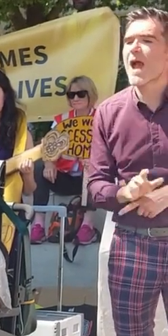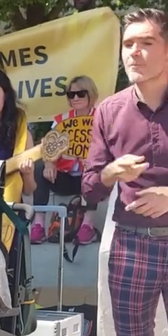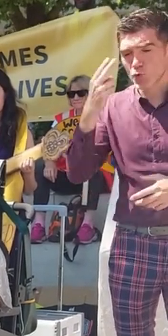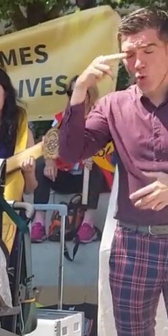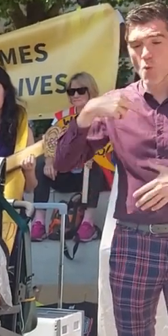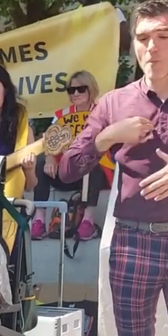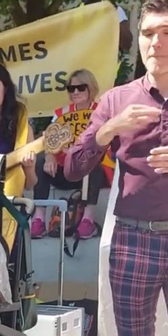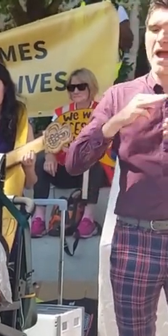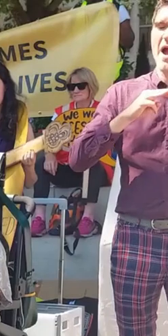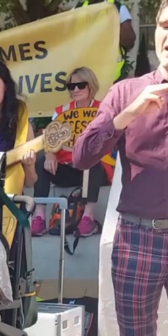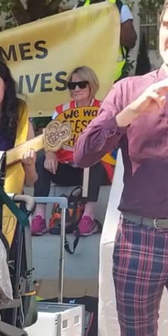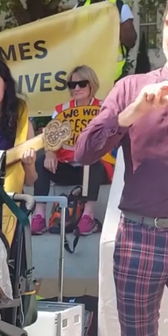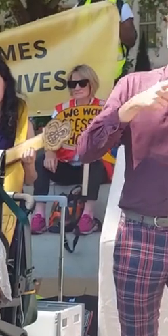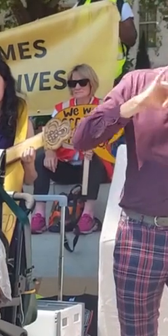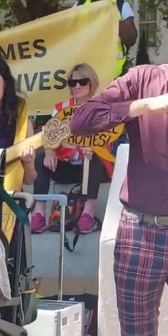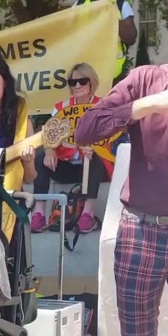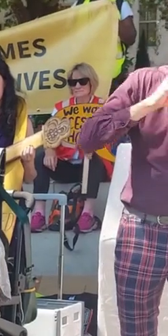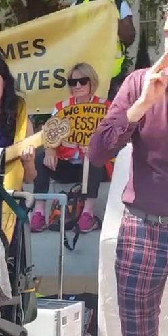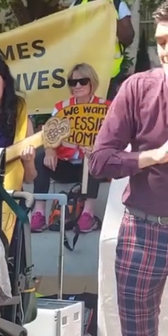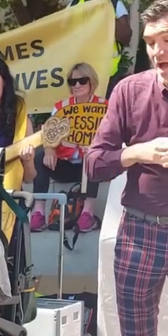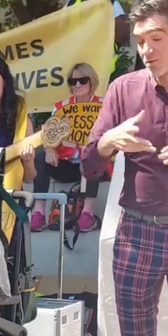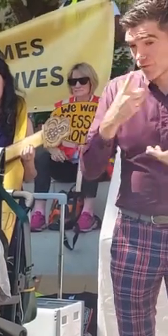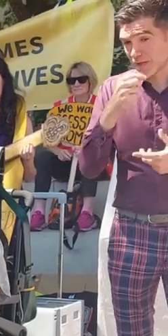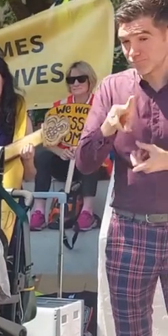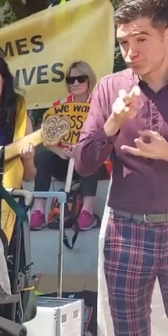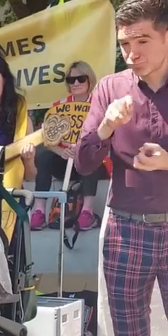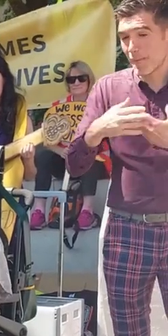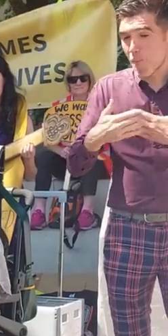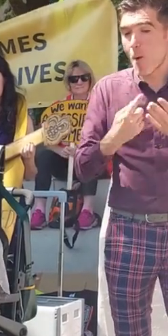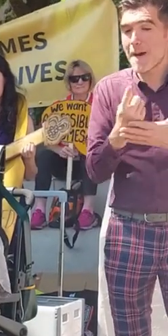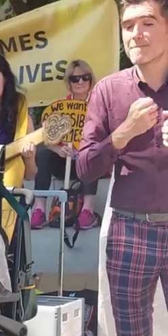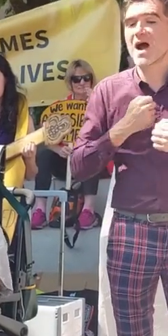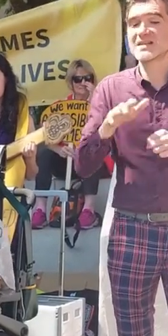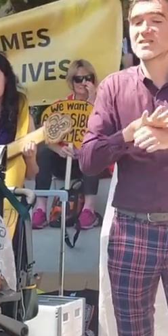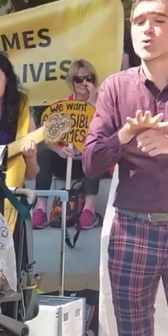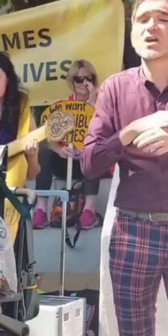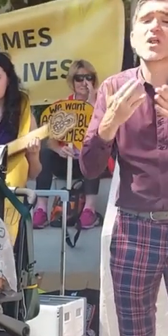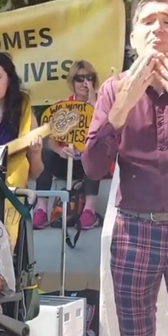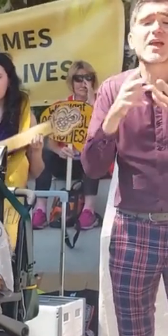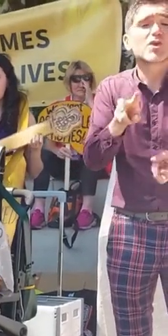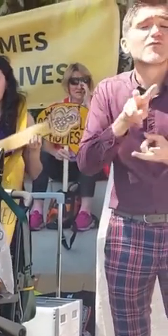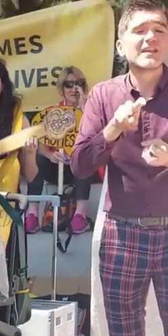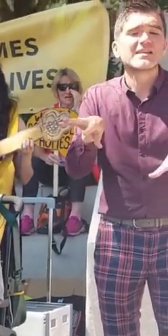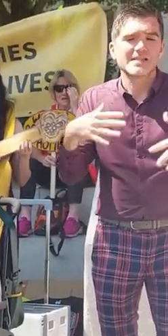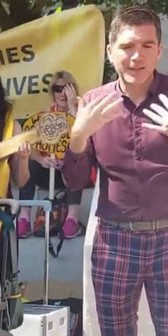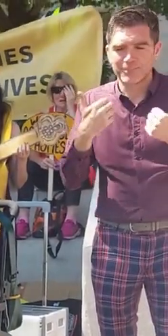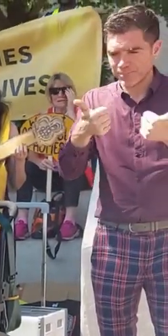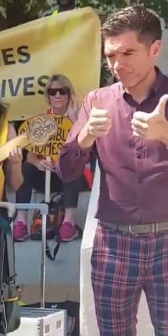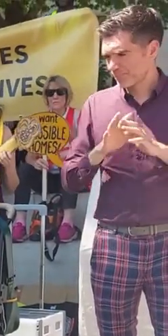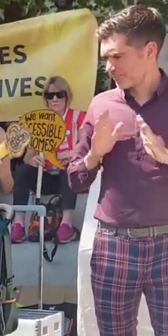you can hear a little bit more about my situation. Thank you for listening.